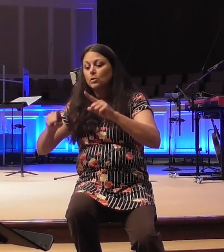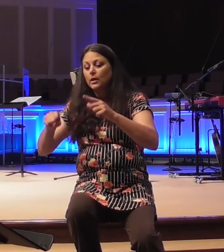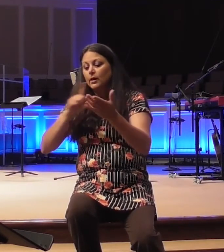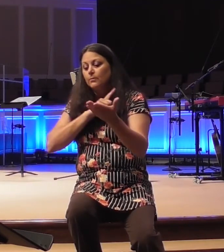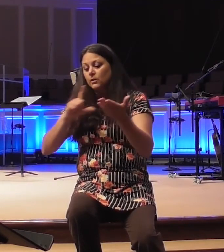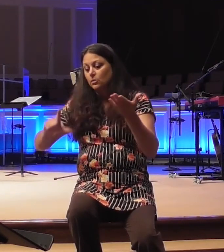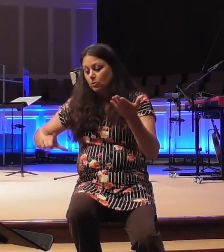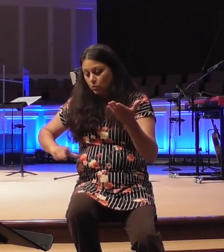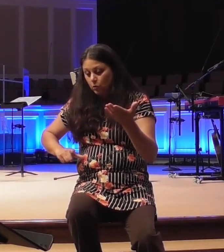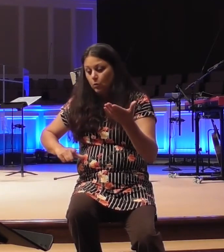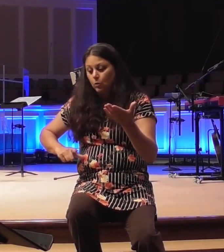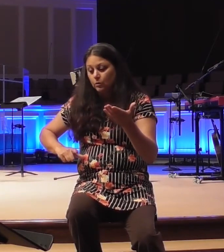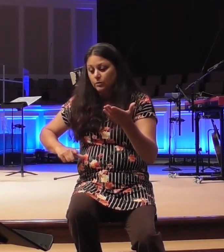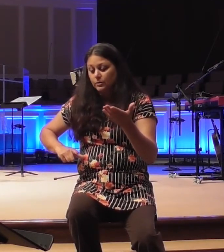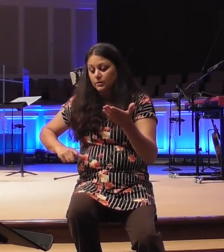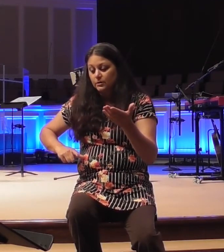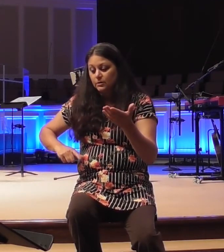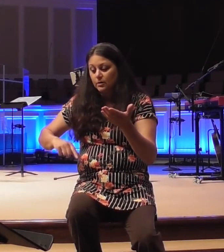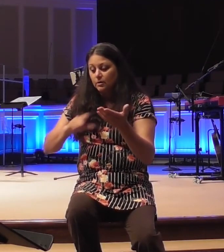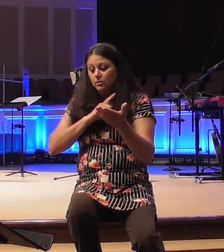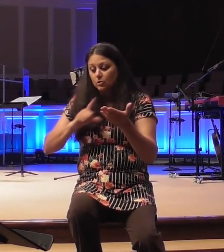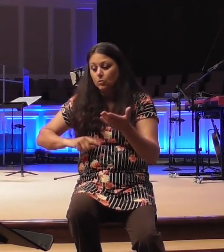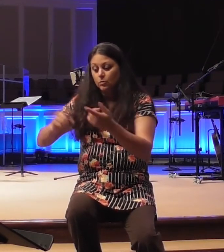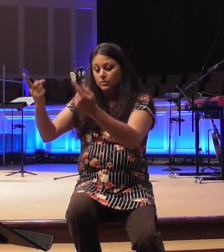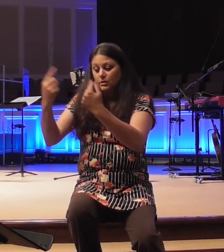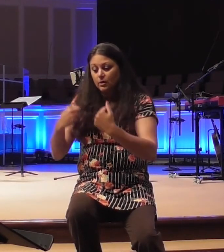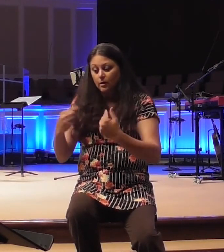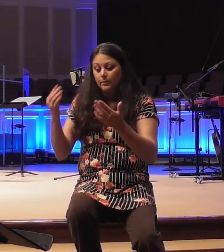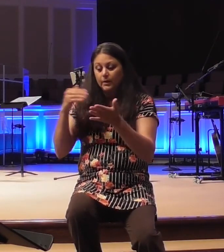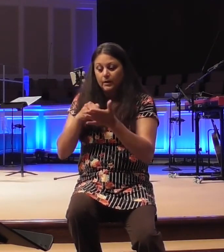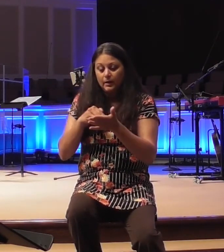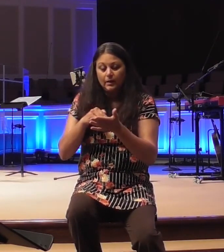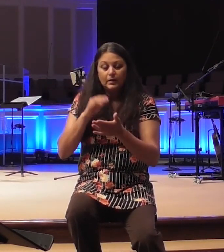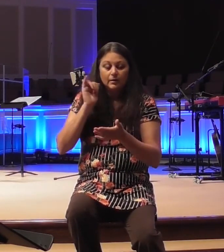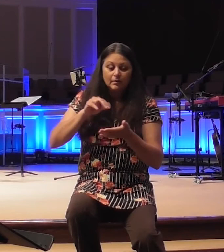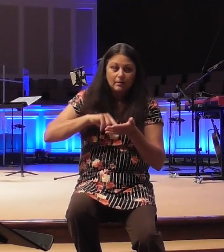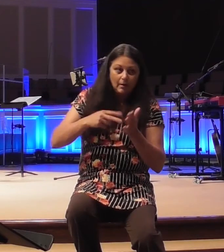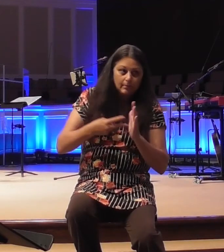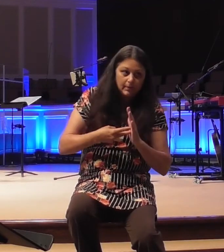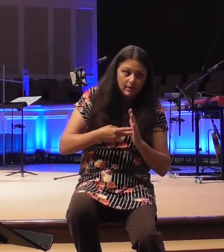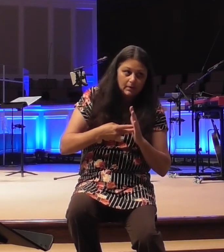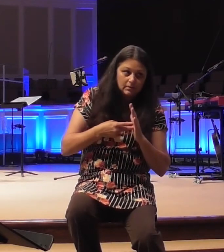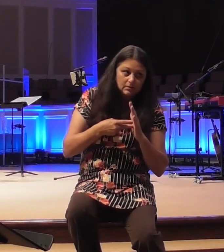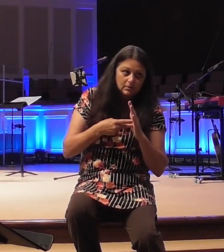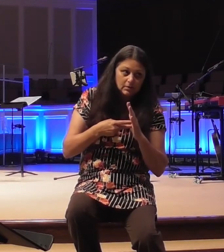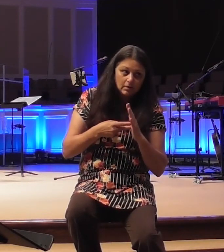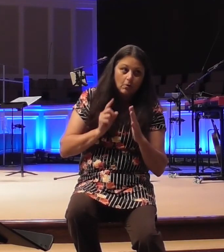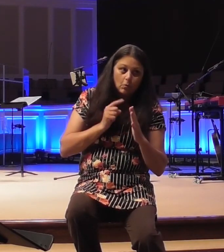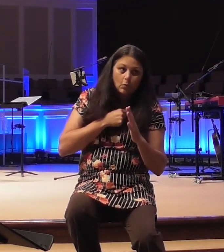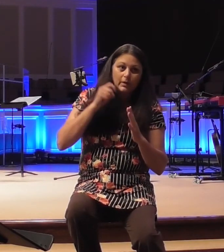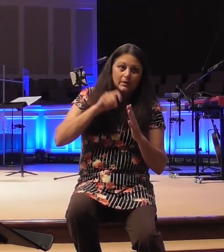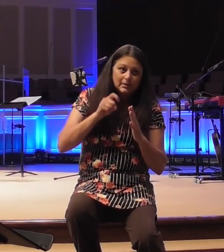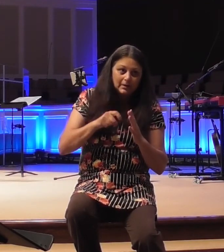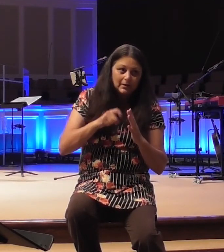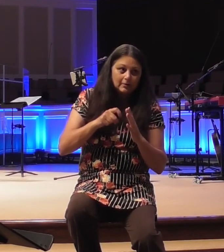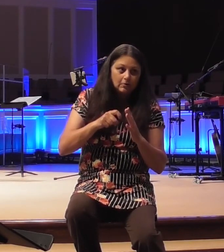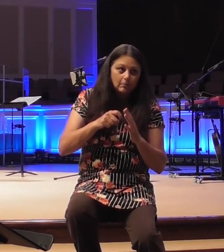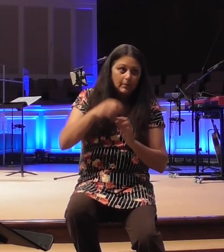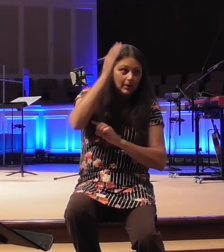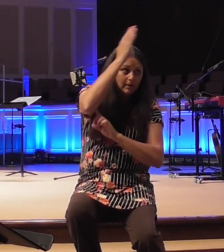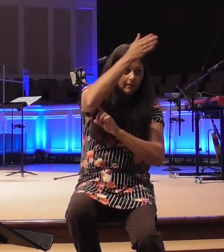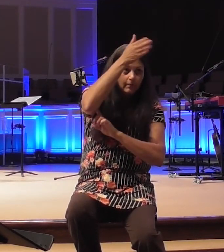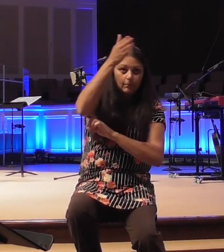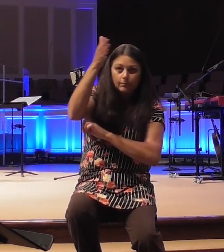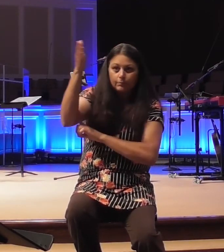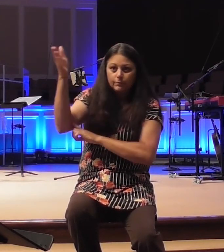at the heart of our identity, then our proclamation is not uncertain. We need to be giving a message that's heard far away,